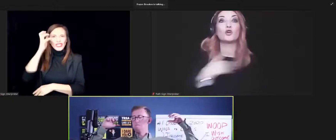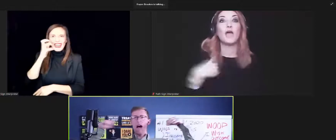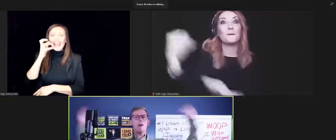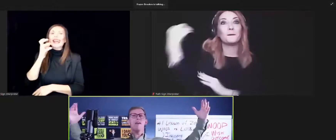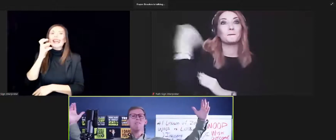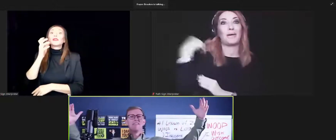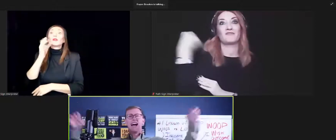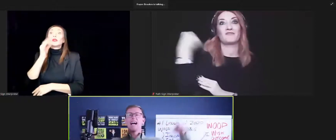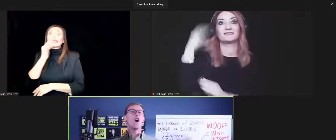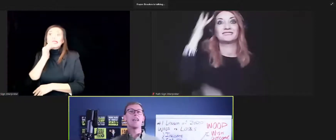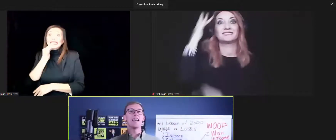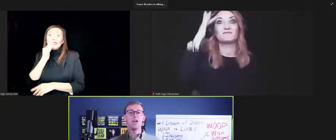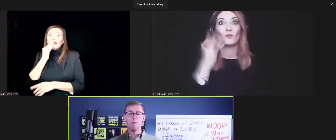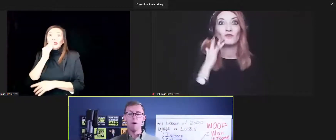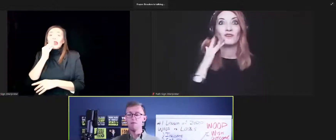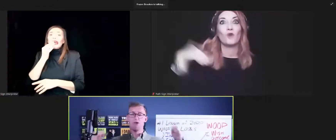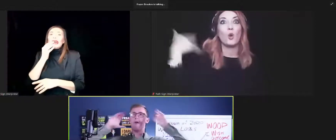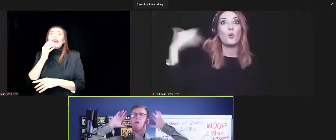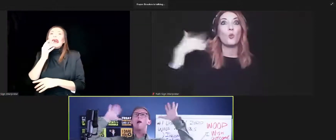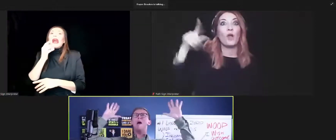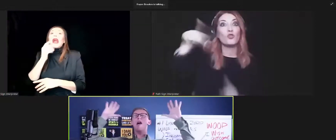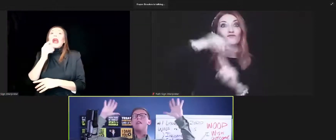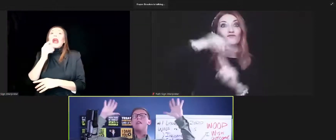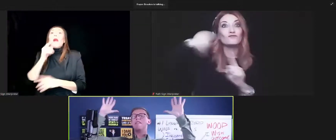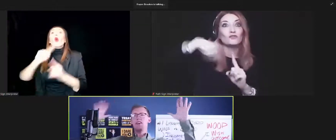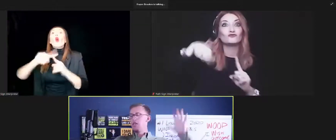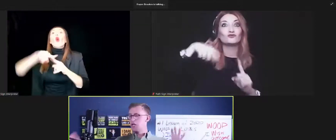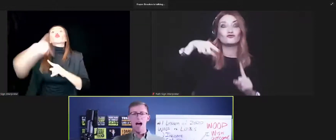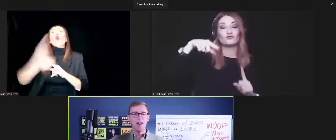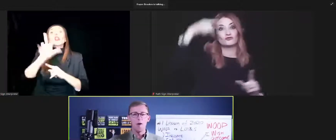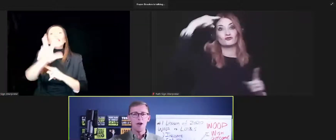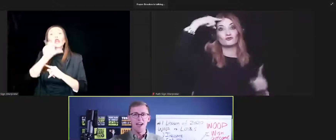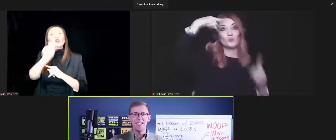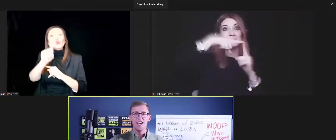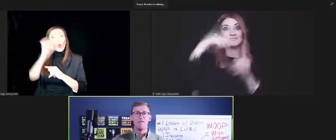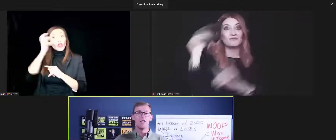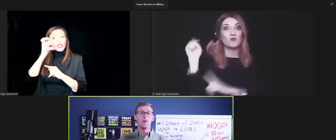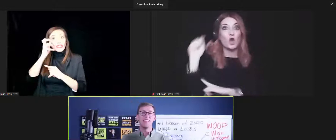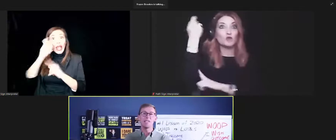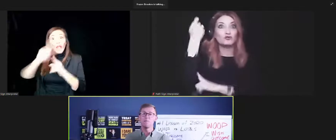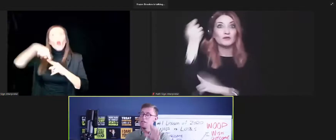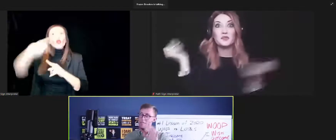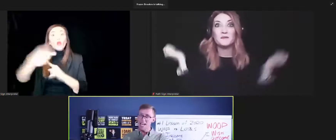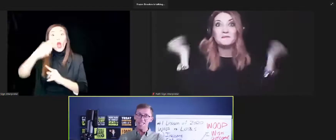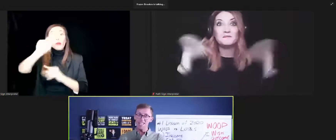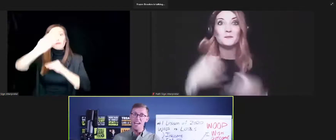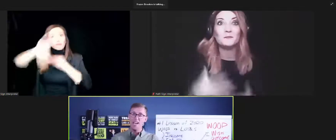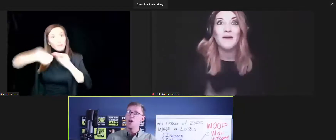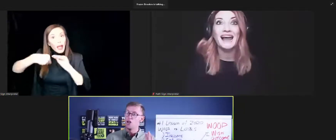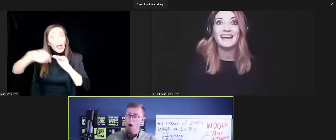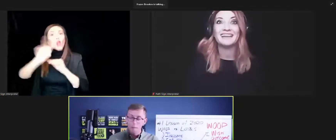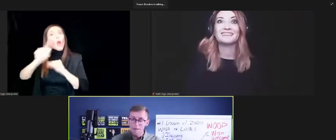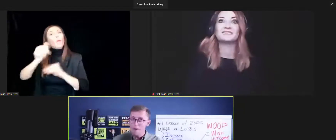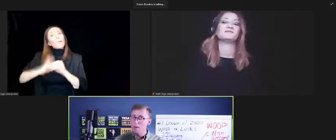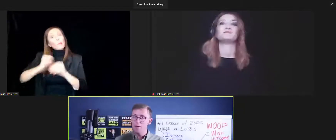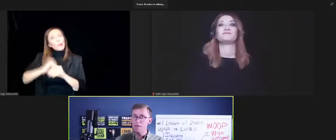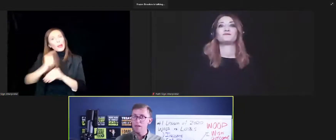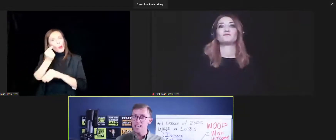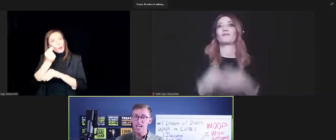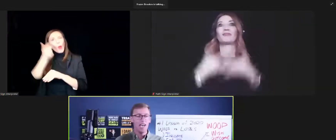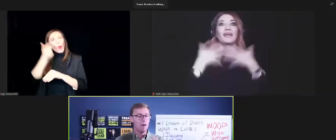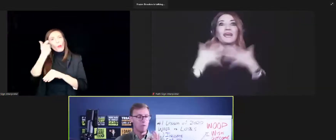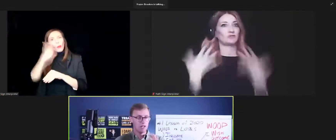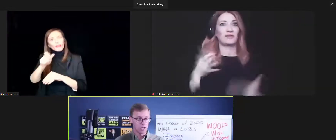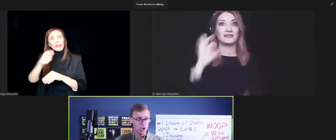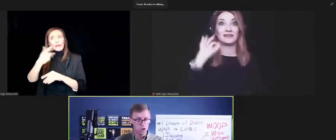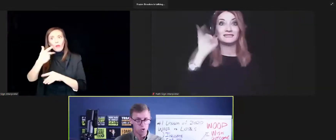say, I'm in. I can't hear you, but just shout, I'm in, so that I know you're in for doing this, because I'm telling you, not many people complete